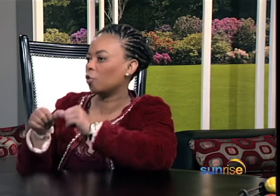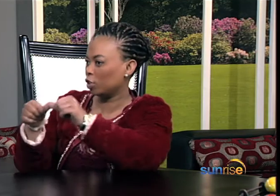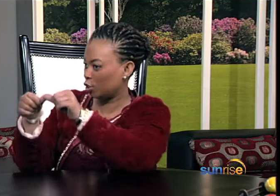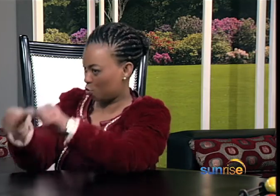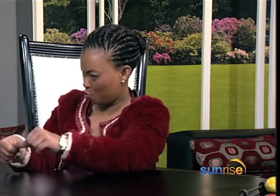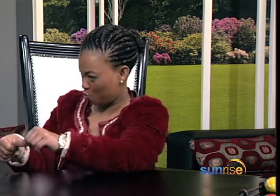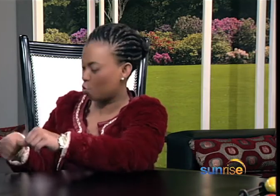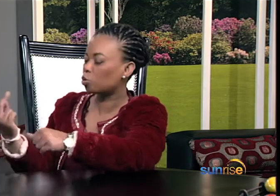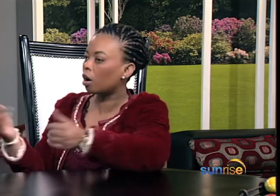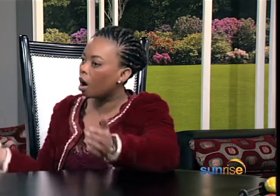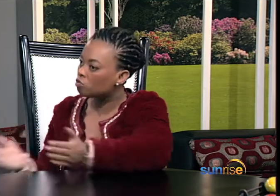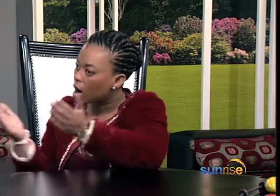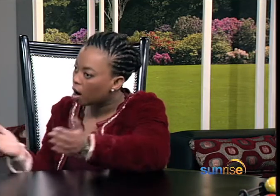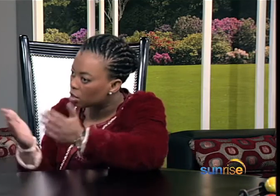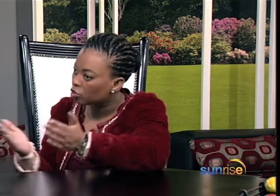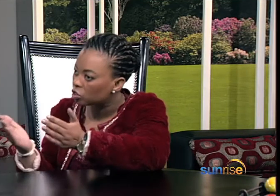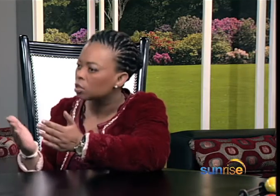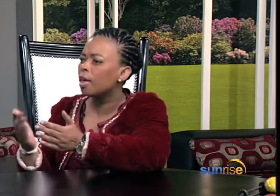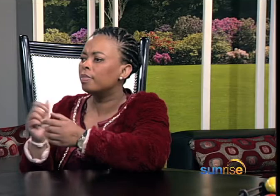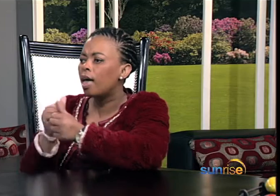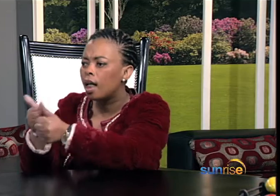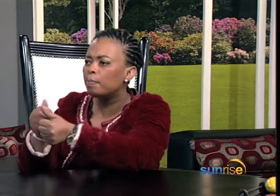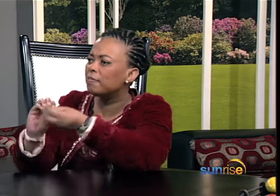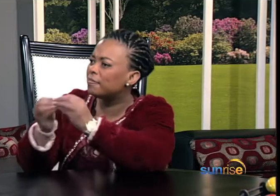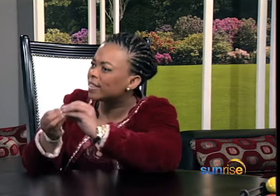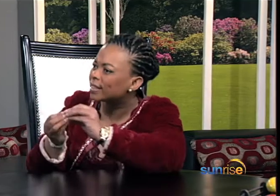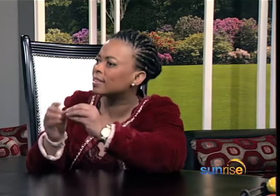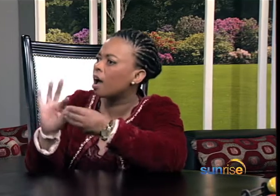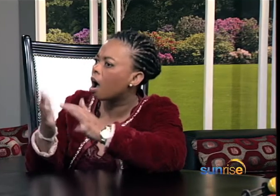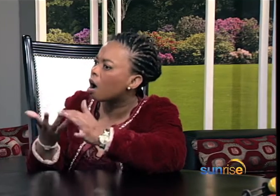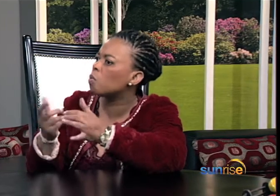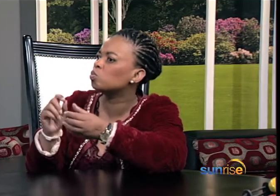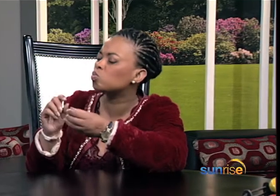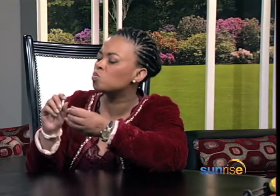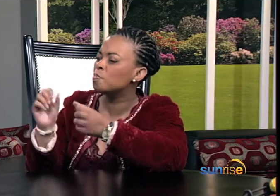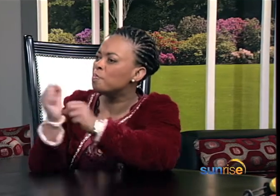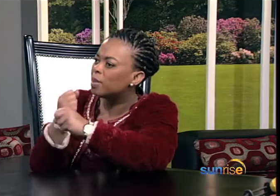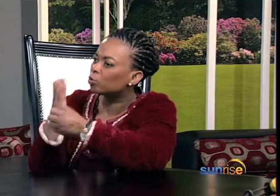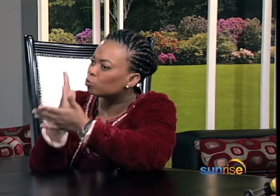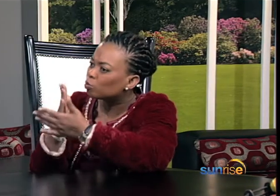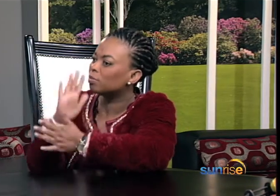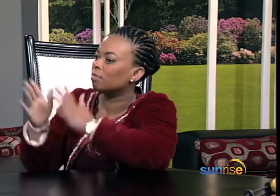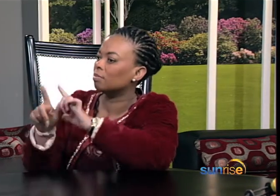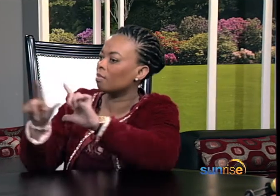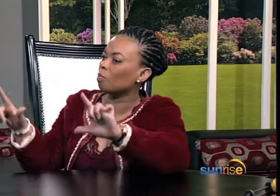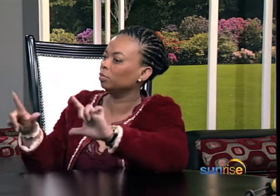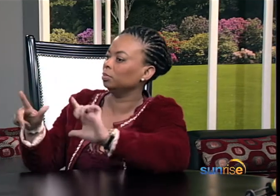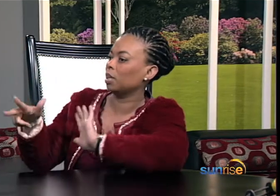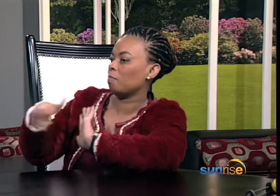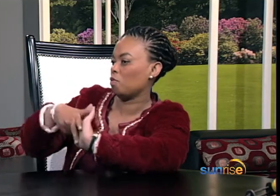submission. So as we continue, we'll also continue to encourage and also to fix, to make sure